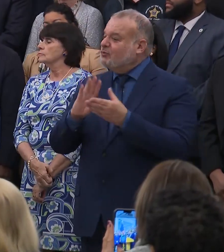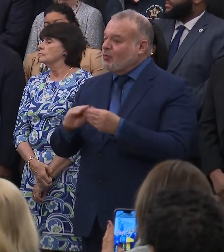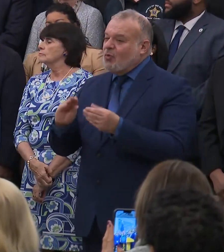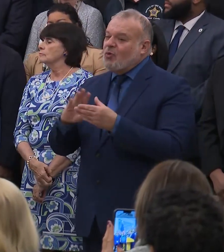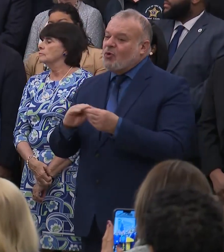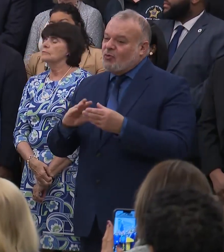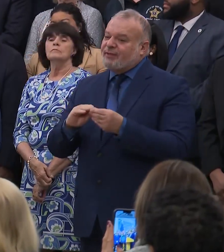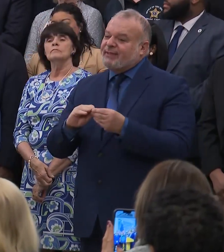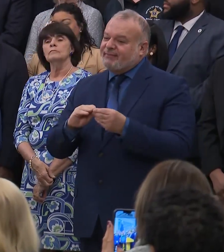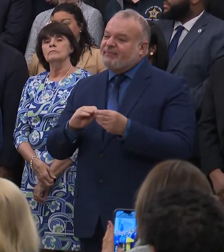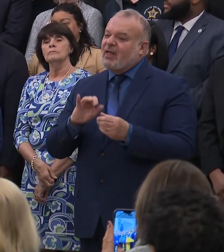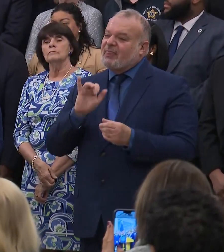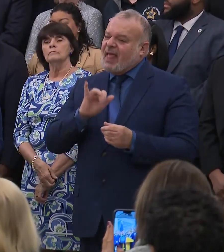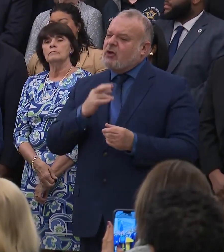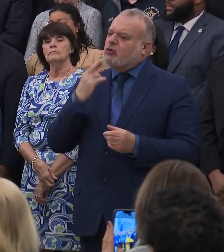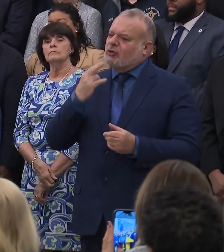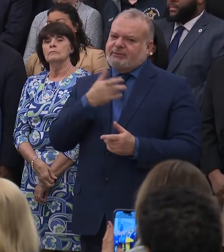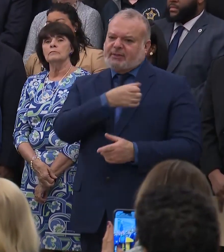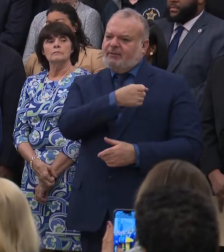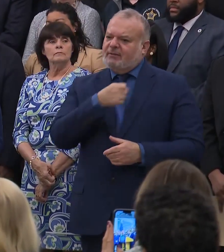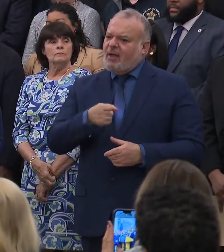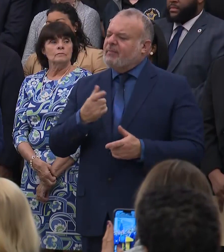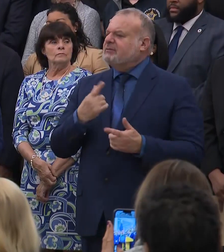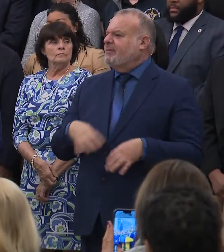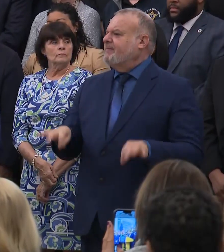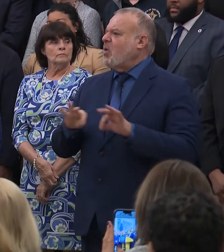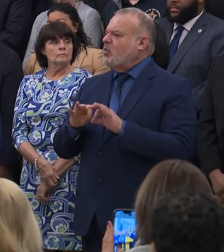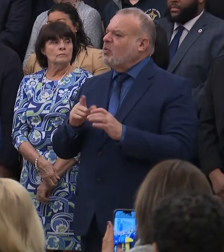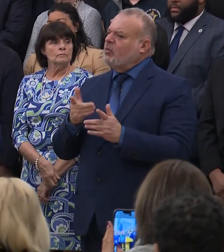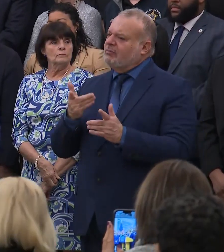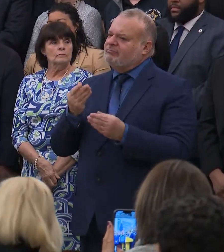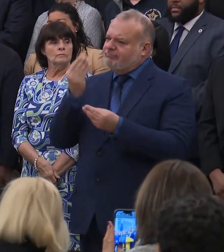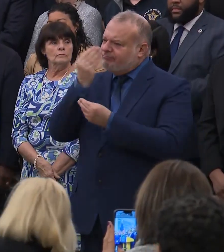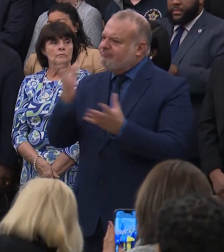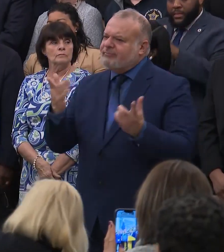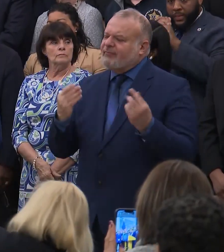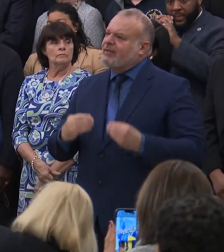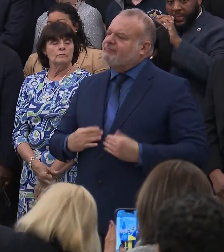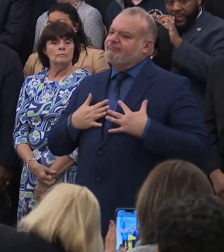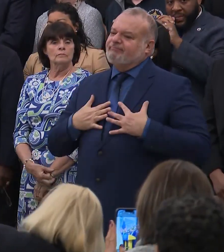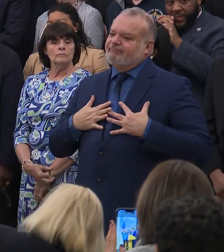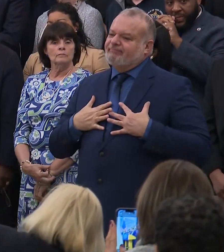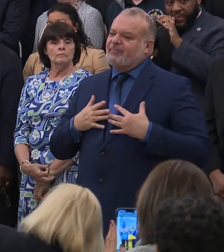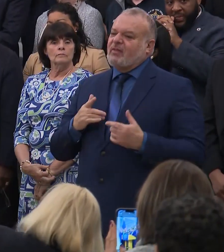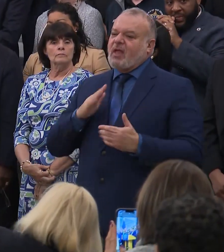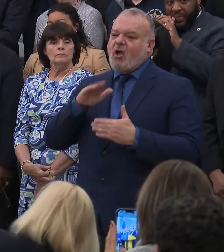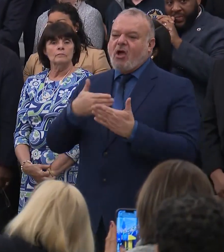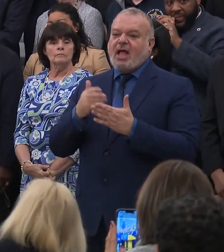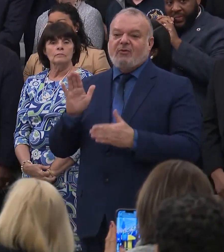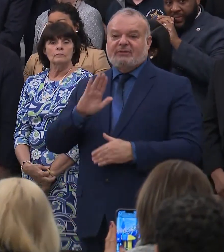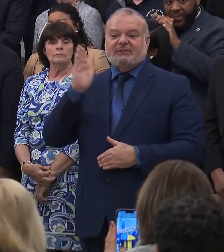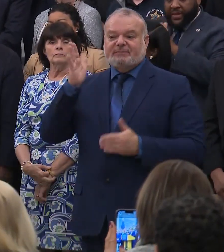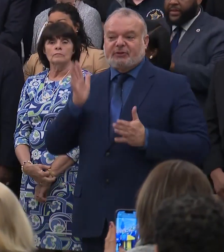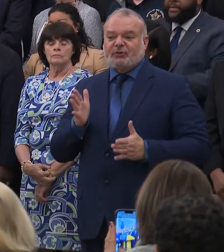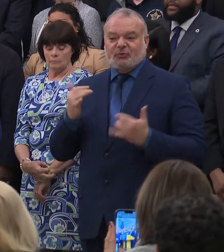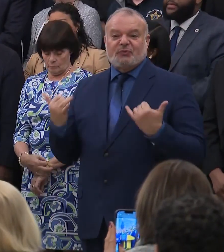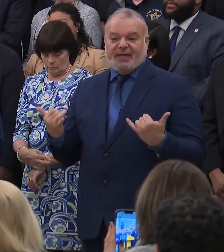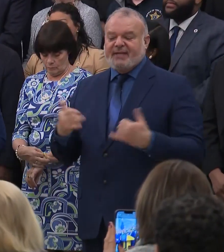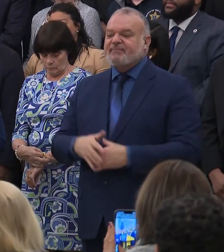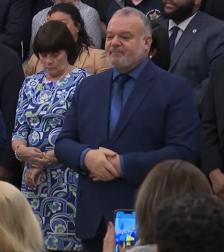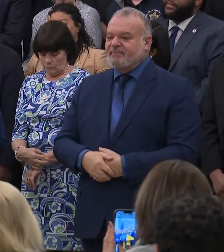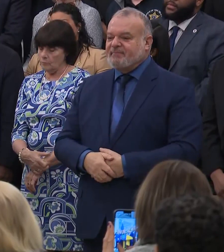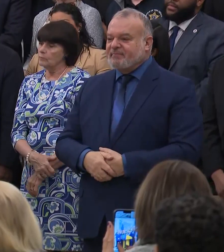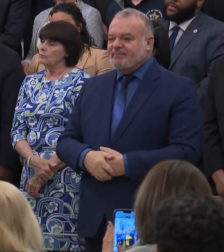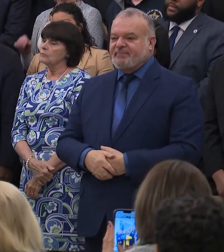and why it's so important. And thank you to all of our speakers who participated as well. I'm happy